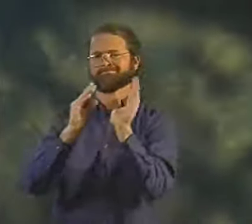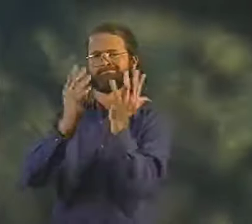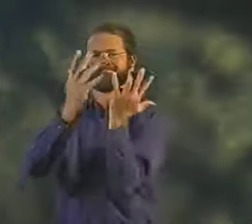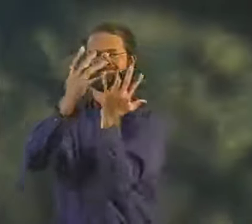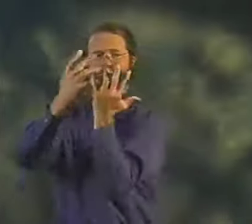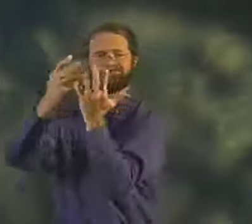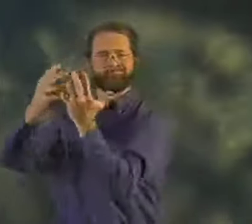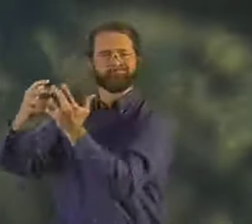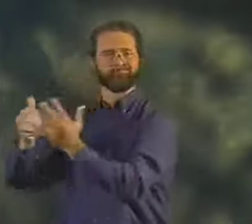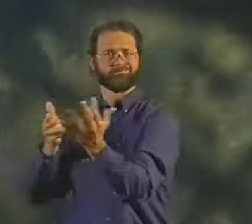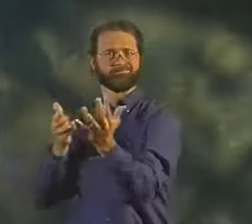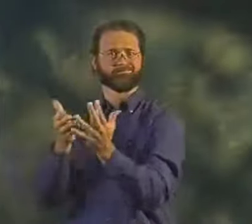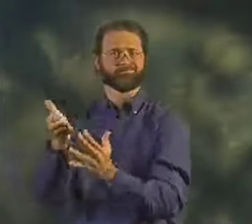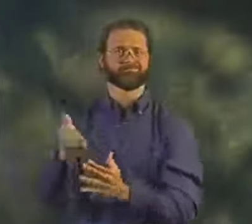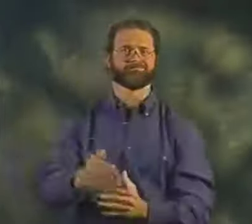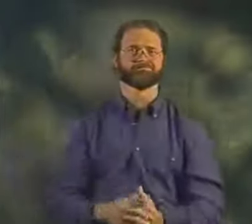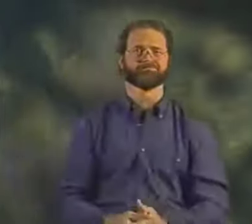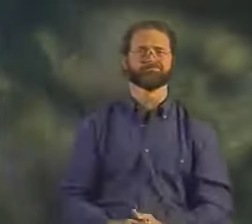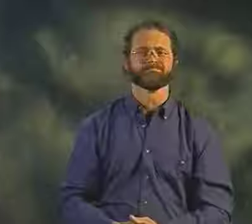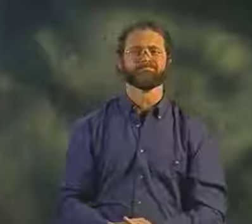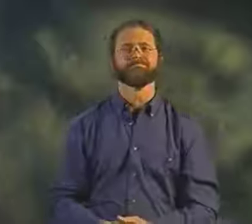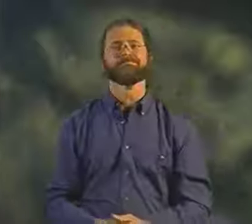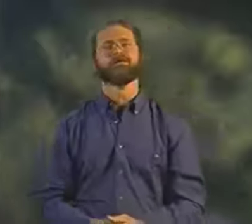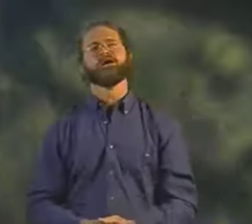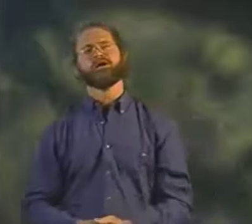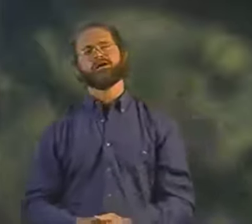The second group is related to movement.